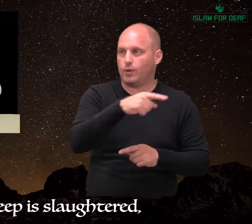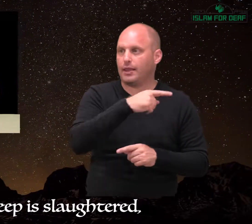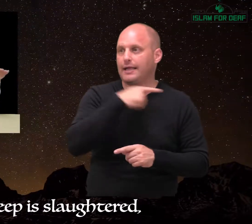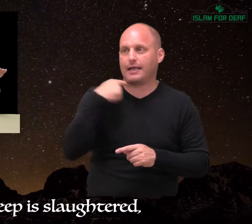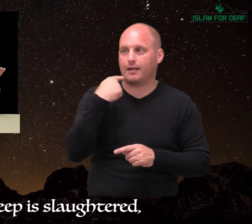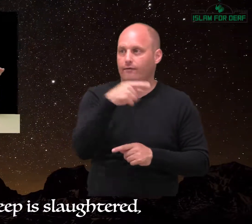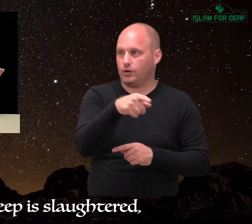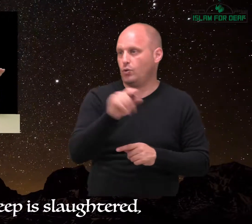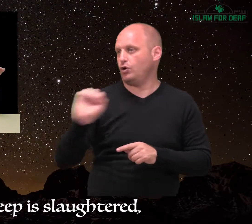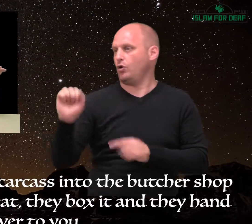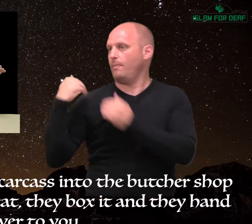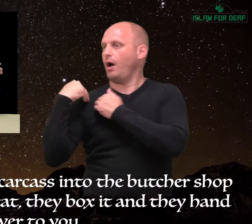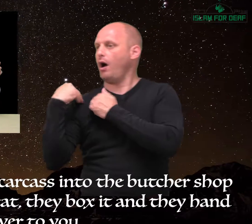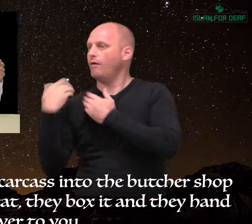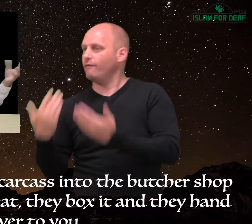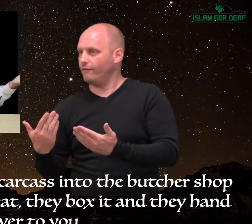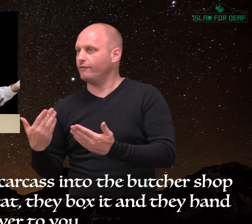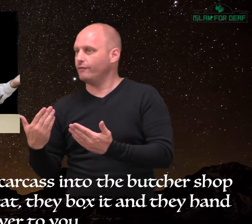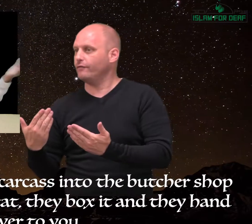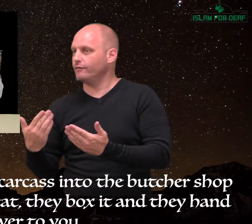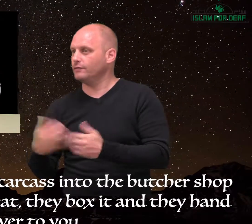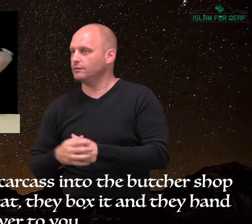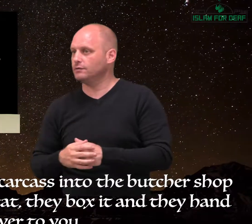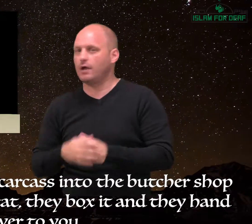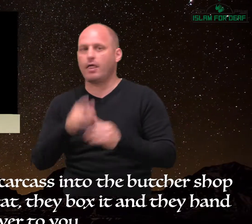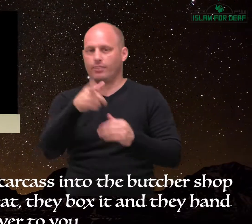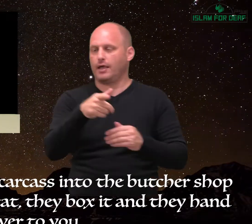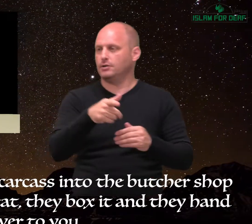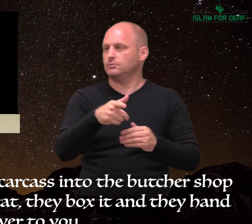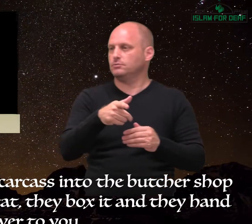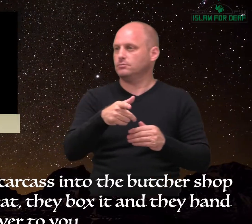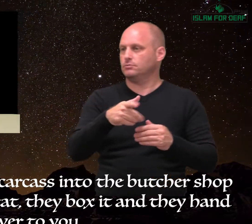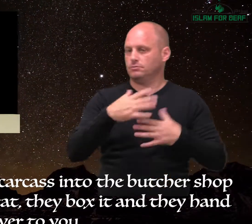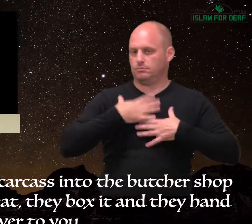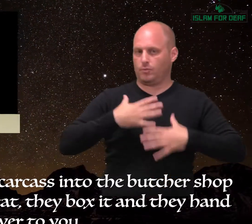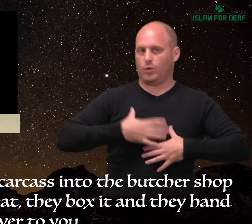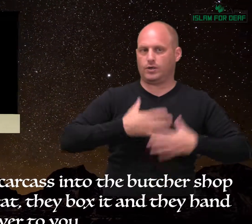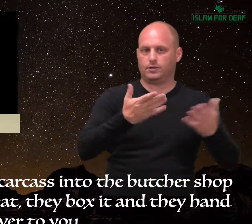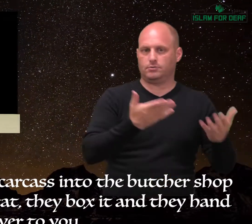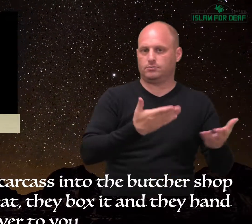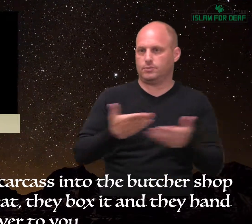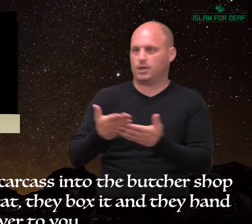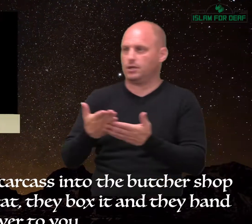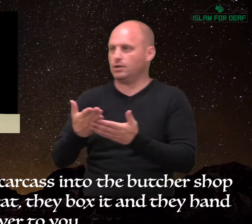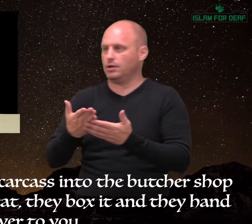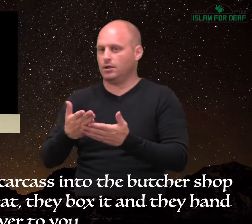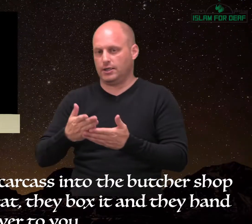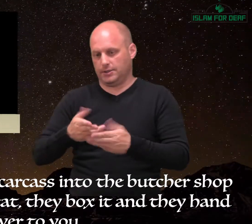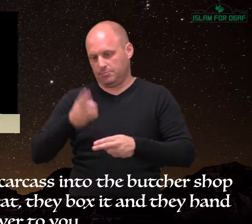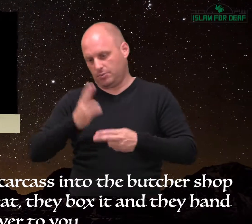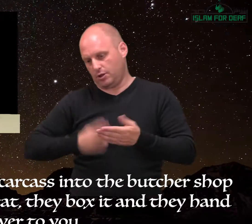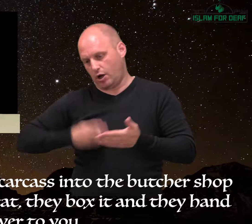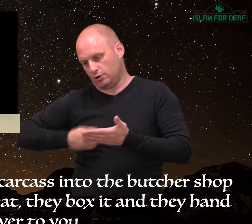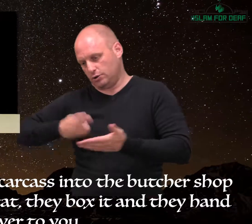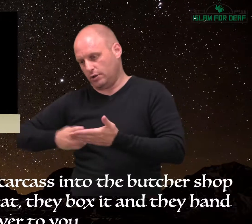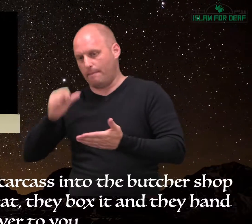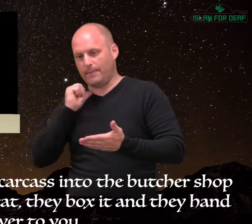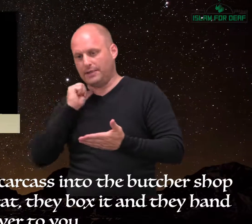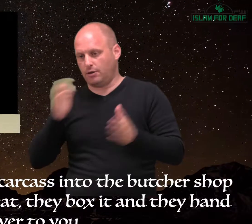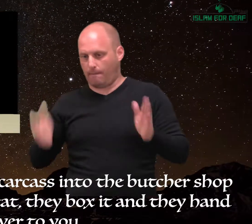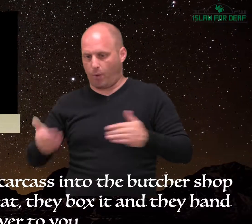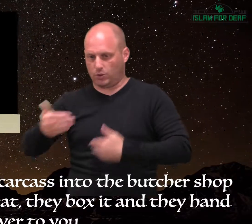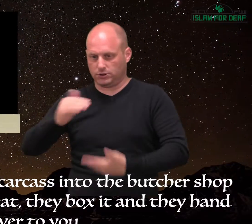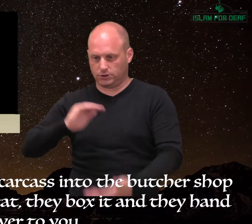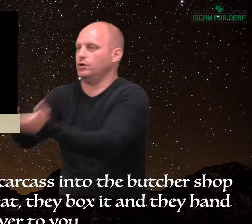sheep is slaughtered and then they bring the carcass into the butcher shop and they cut the meat, they box it